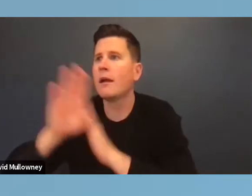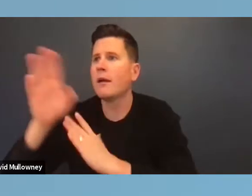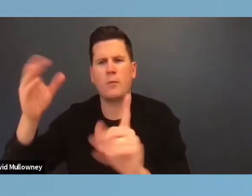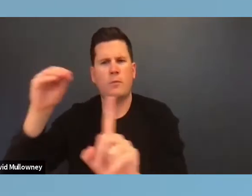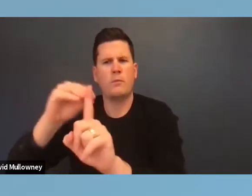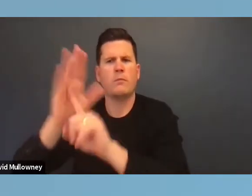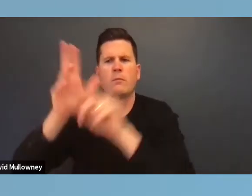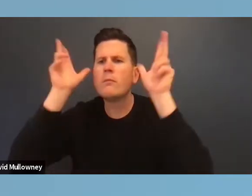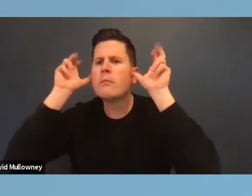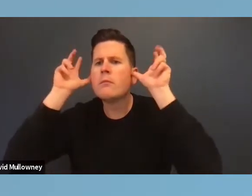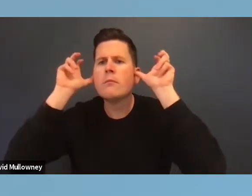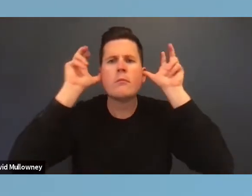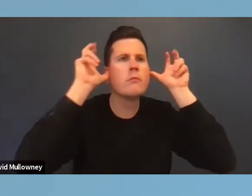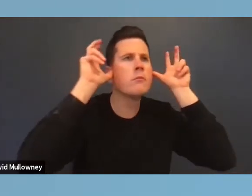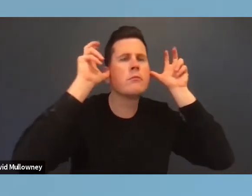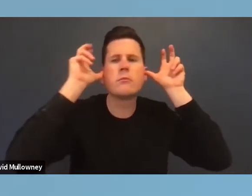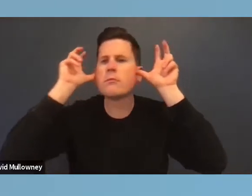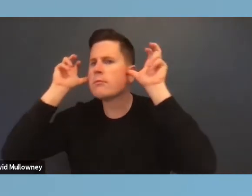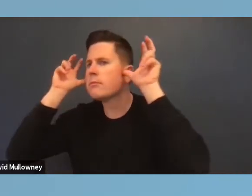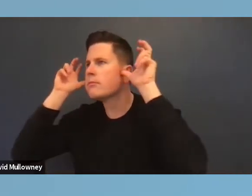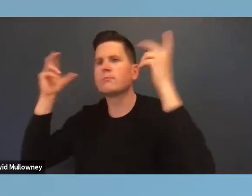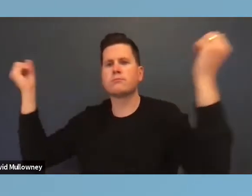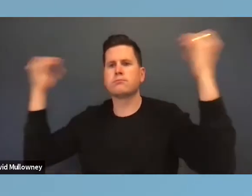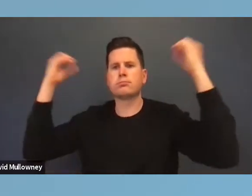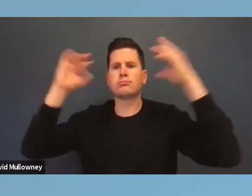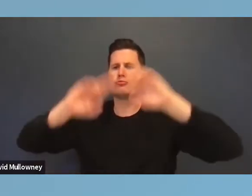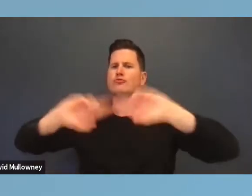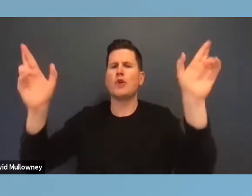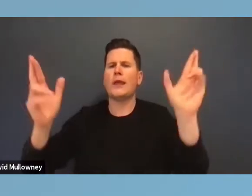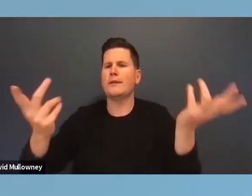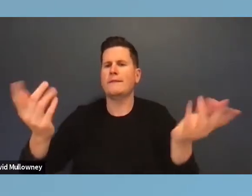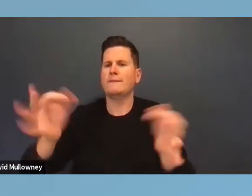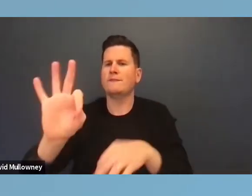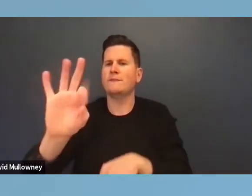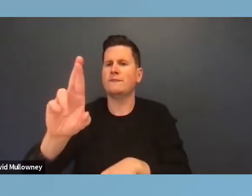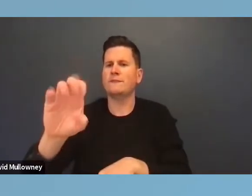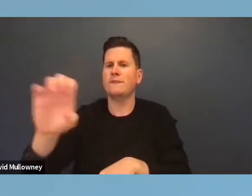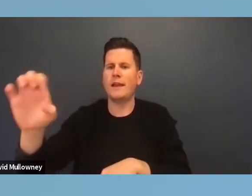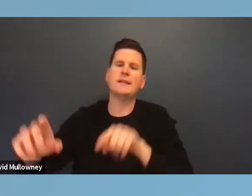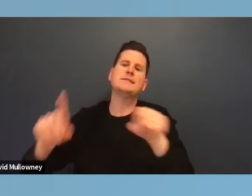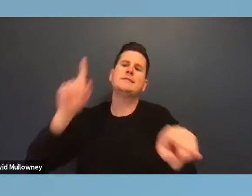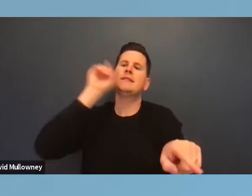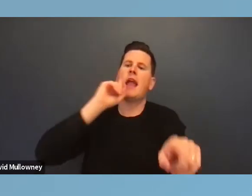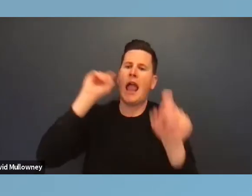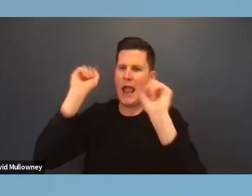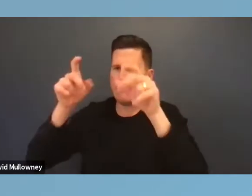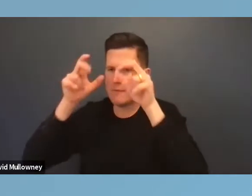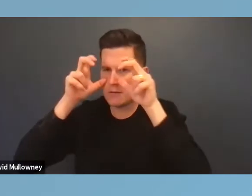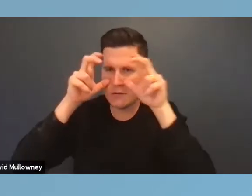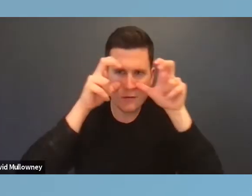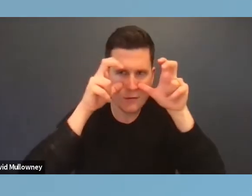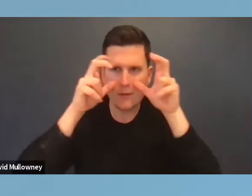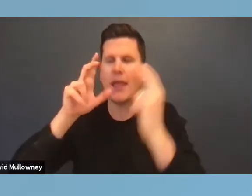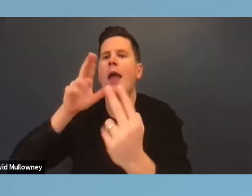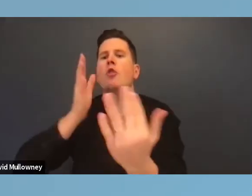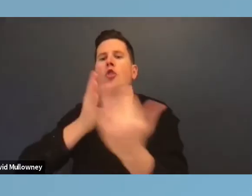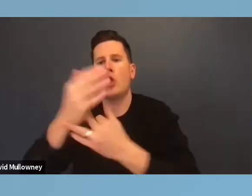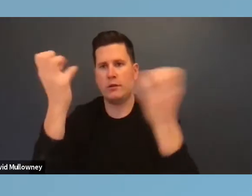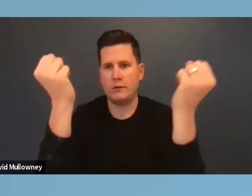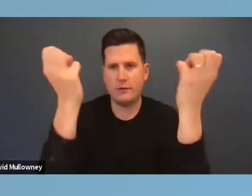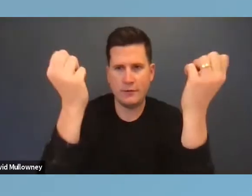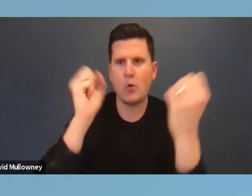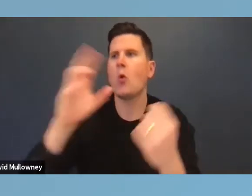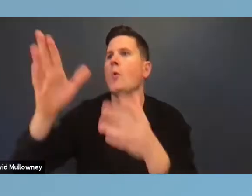Hearing people get access from exposure to sound. They hear what's going on. It's free. They're able